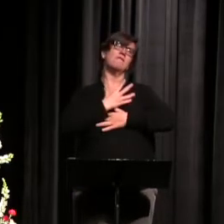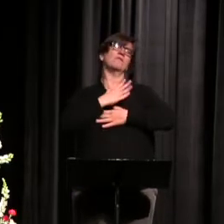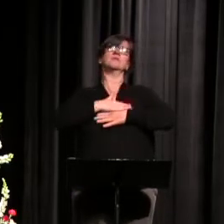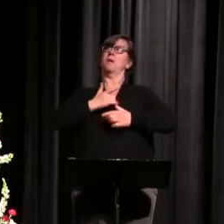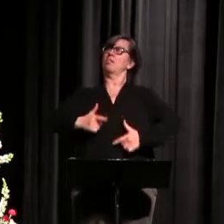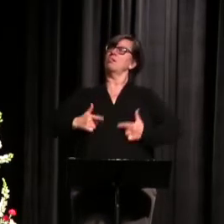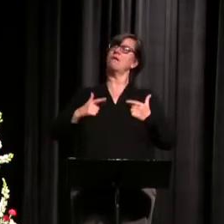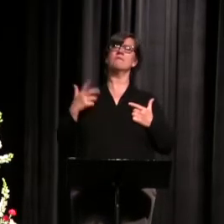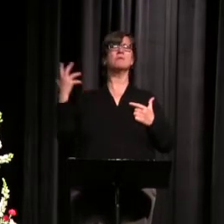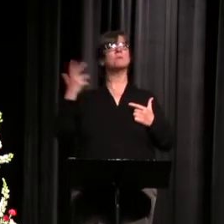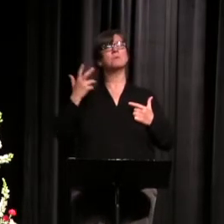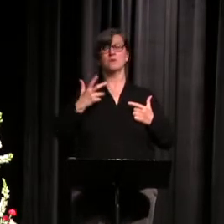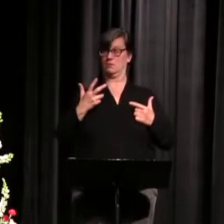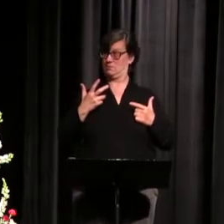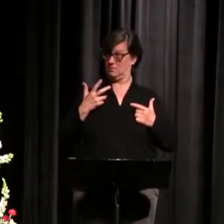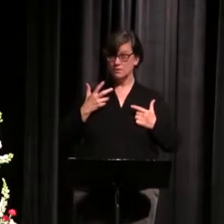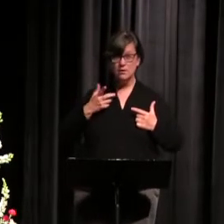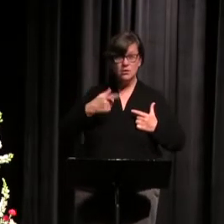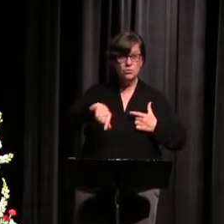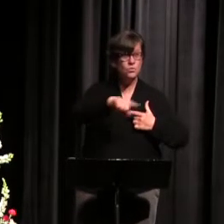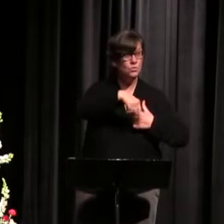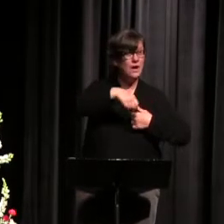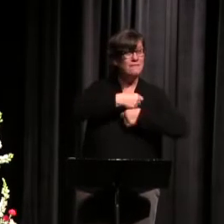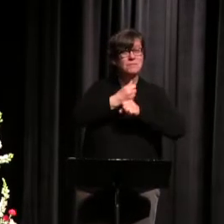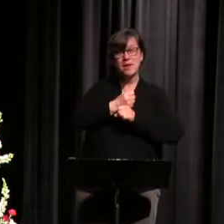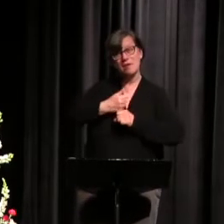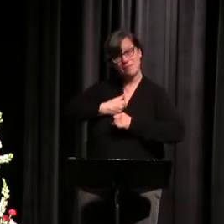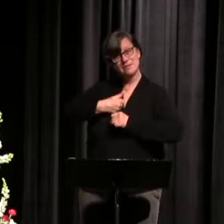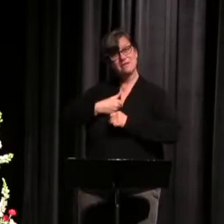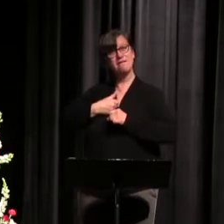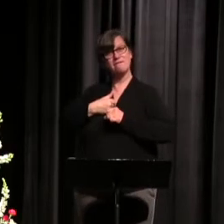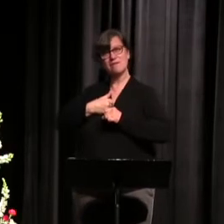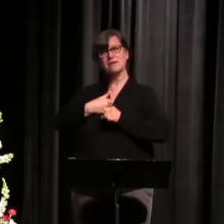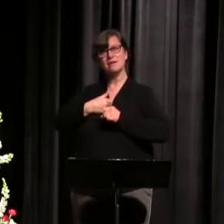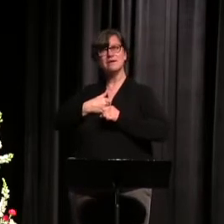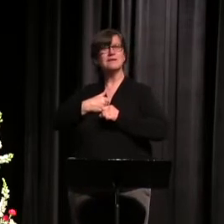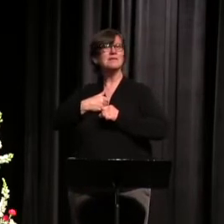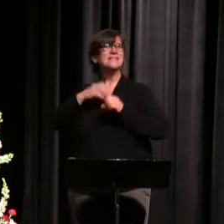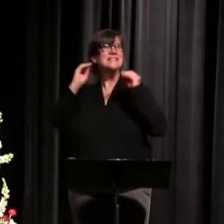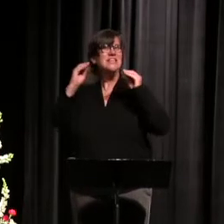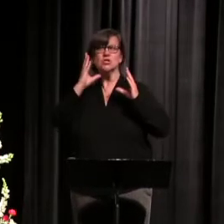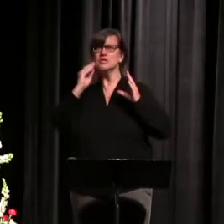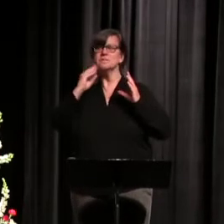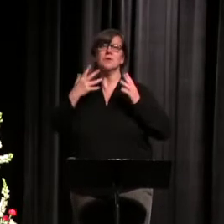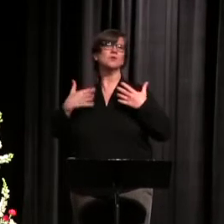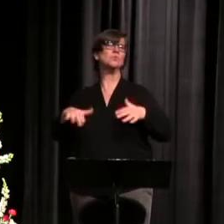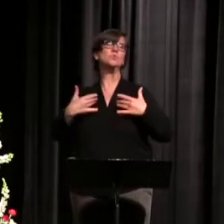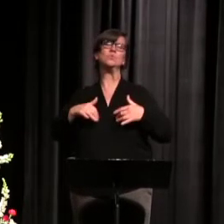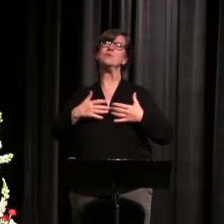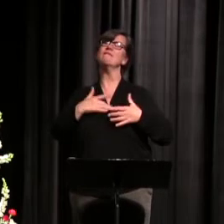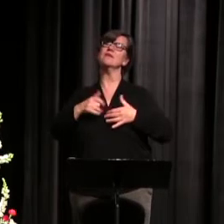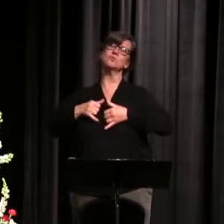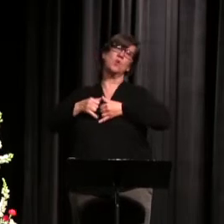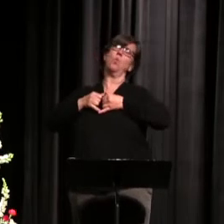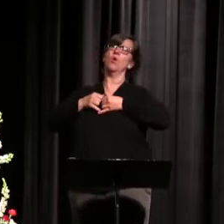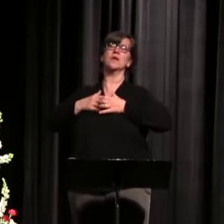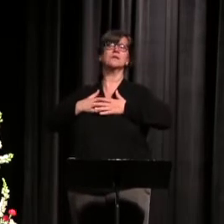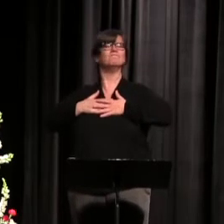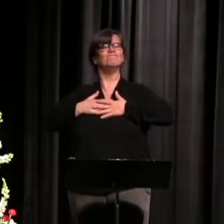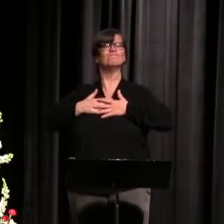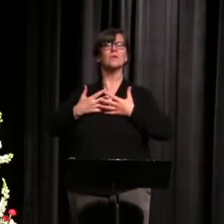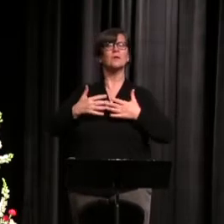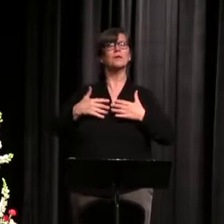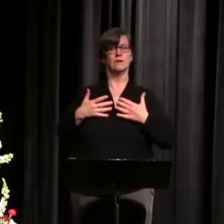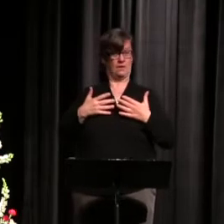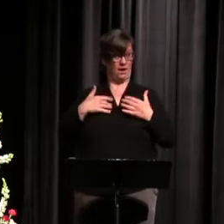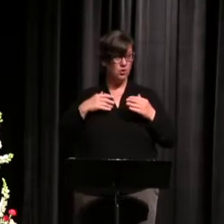have made being a teacher such a rewarding experience. You all have taught me so much more than I could have ever